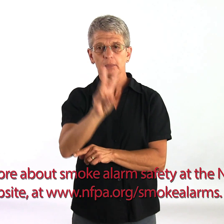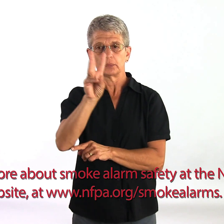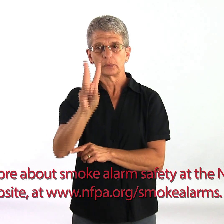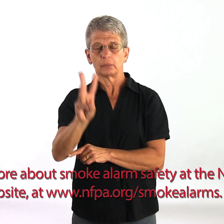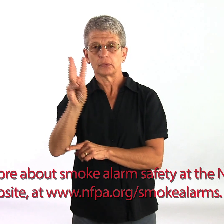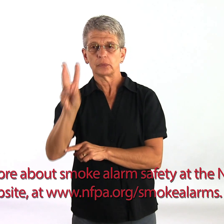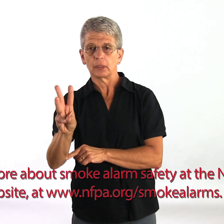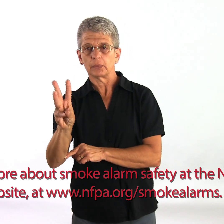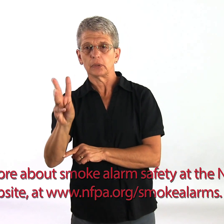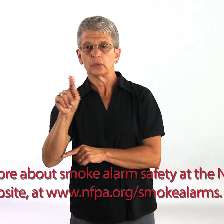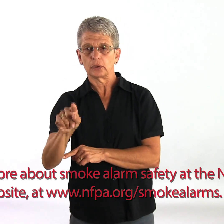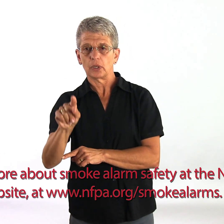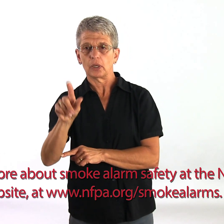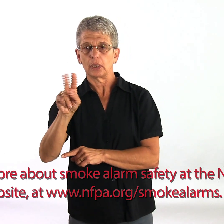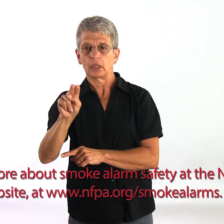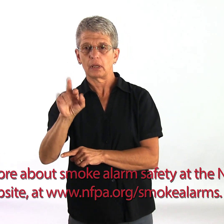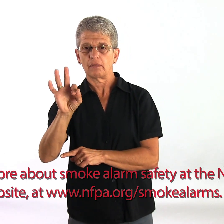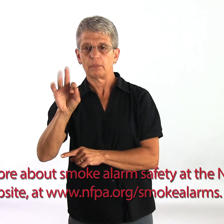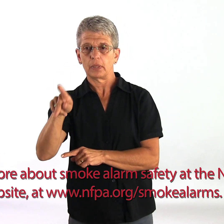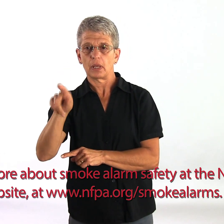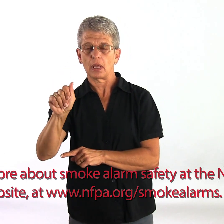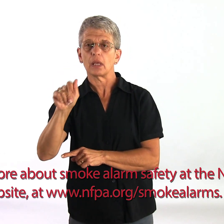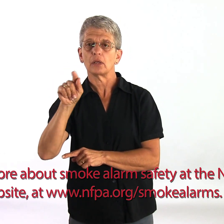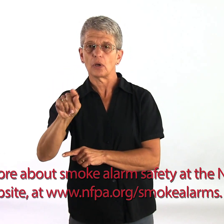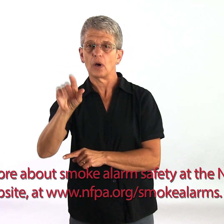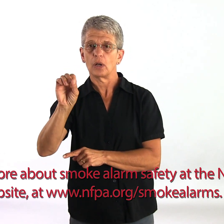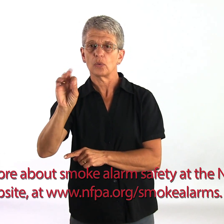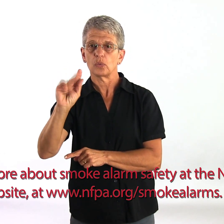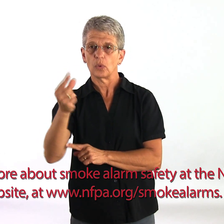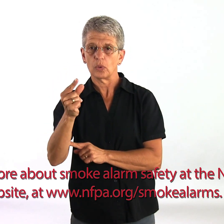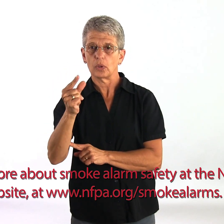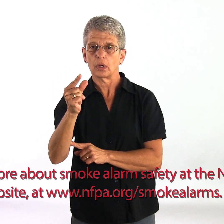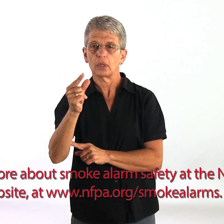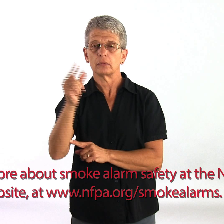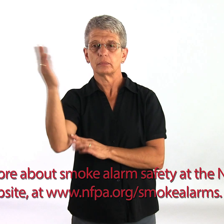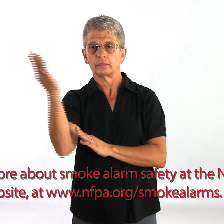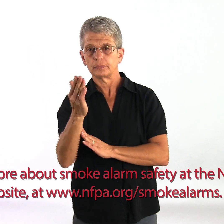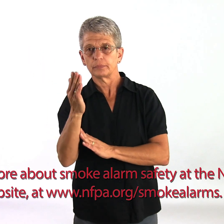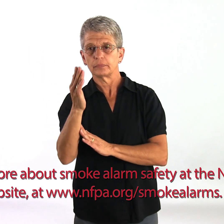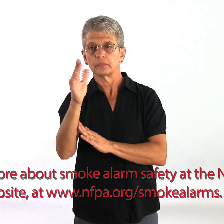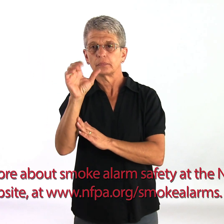www.nfpa.org/smoke alarms.